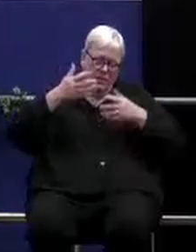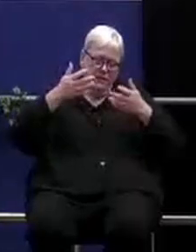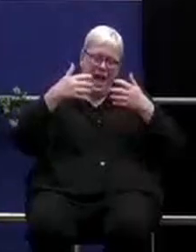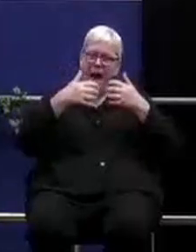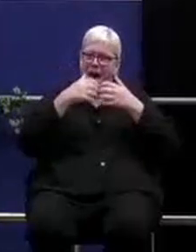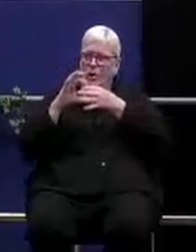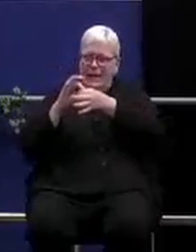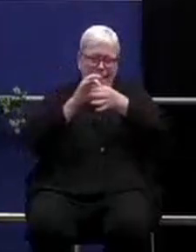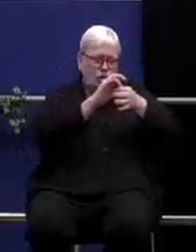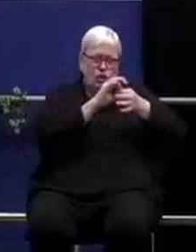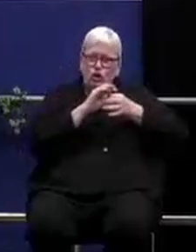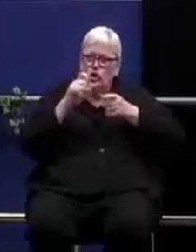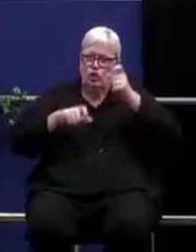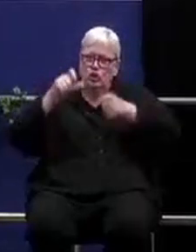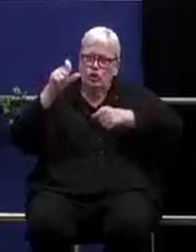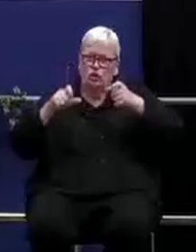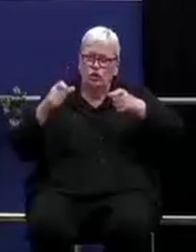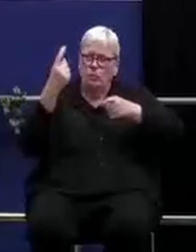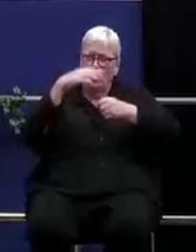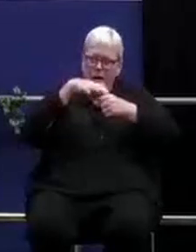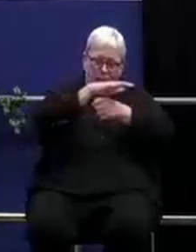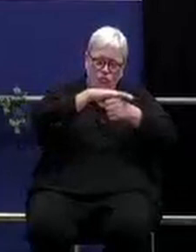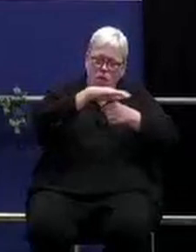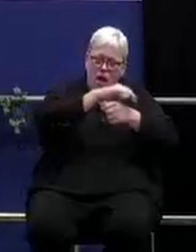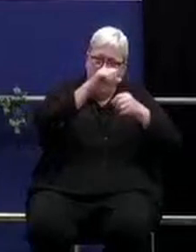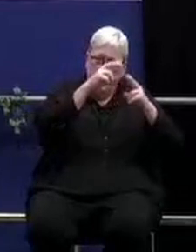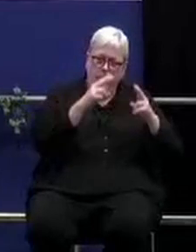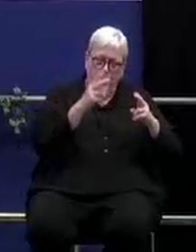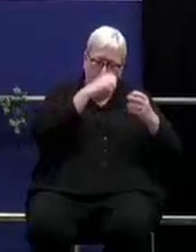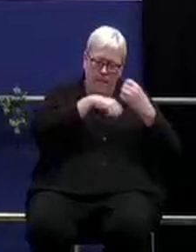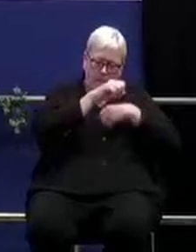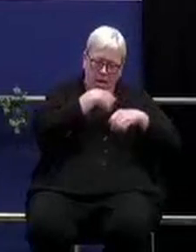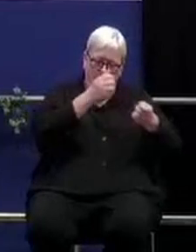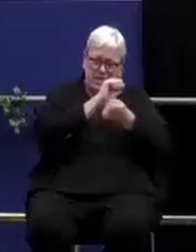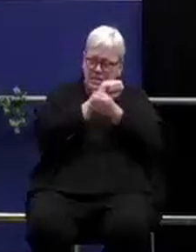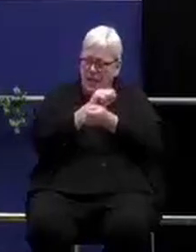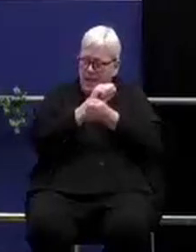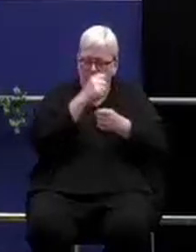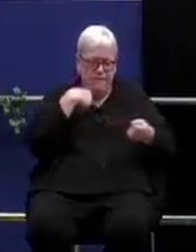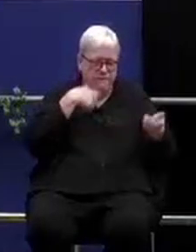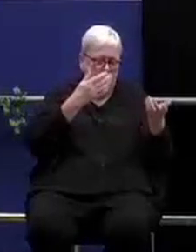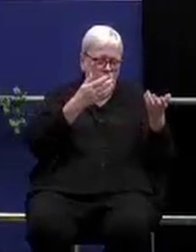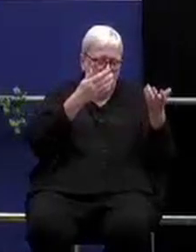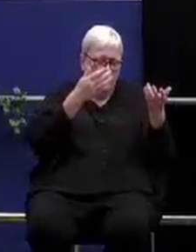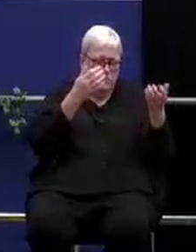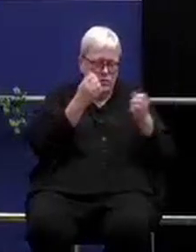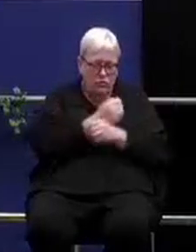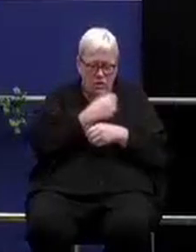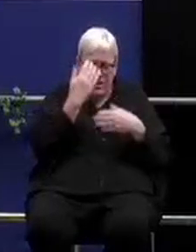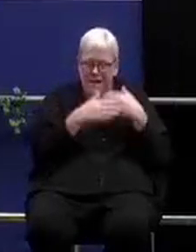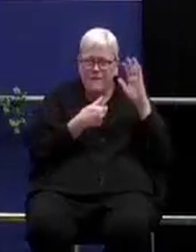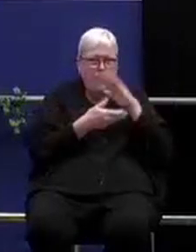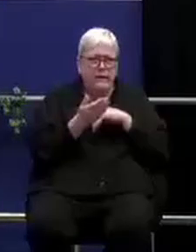engage people in one space? You know, can you even prolong a story for 95,000 words where they do not leave this